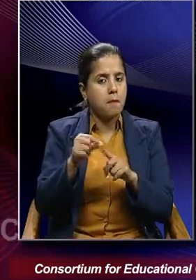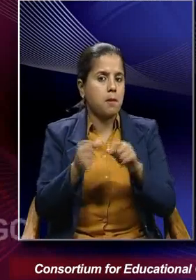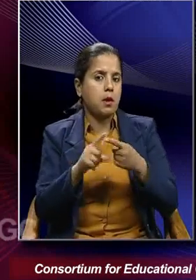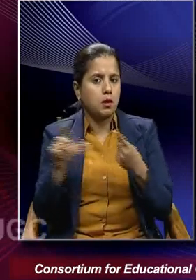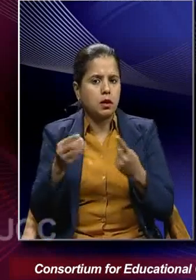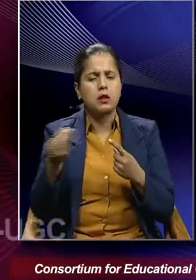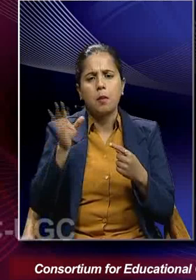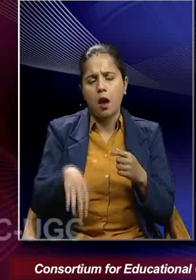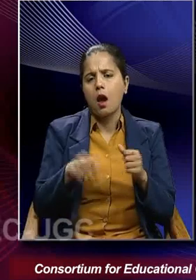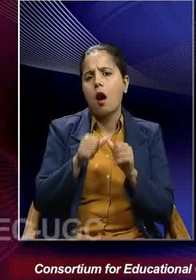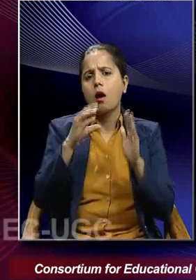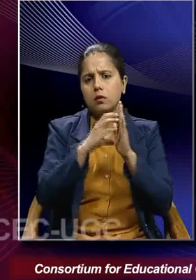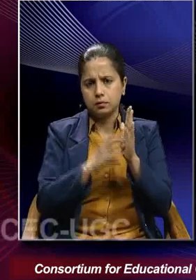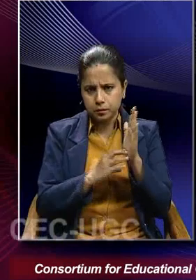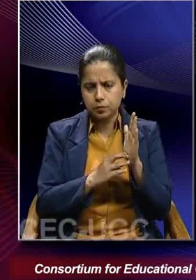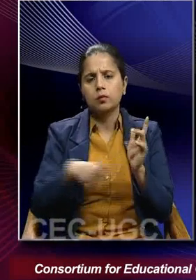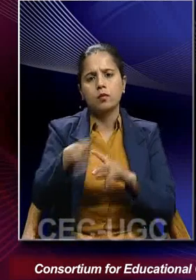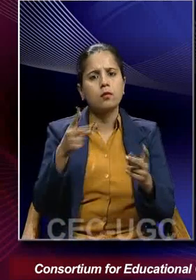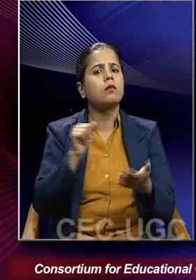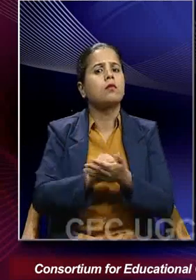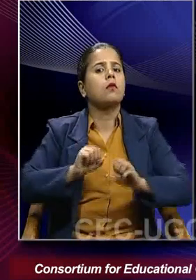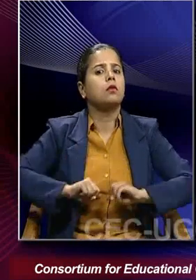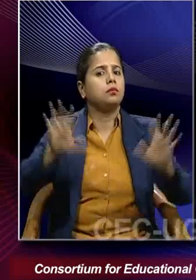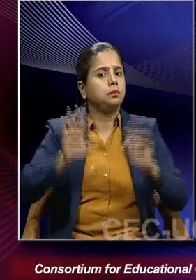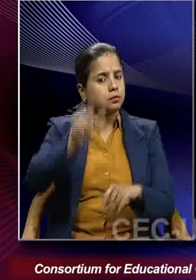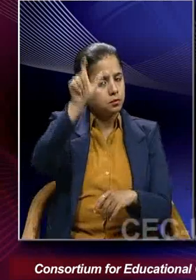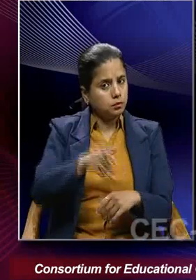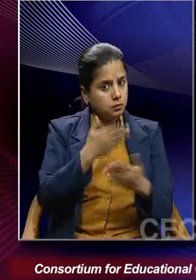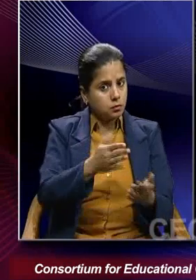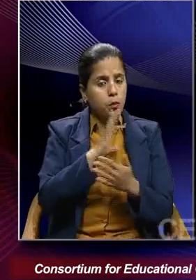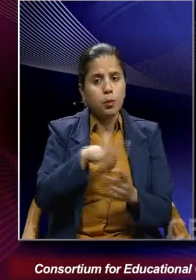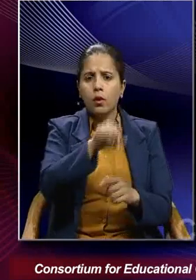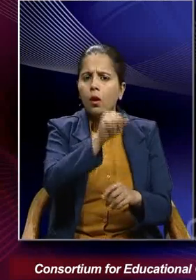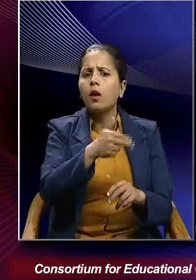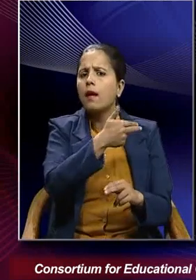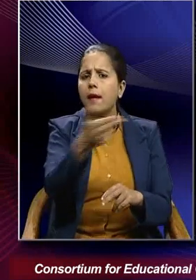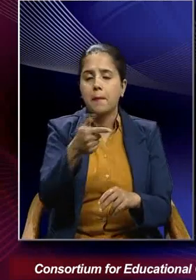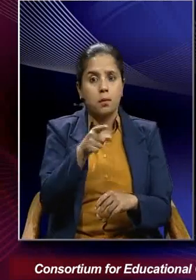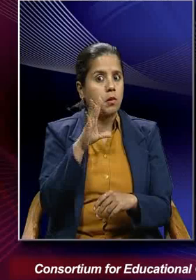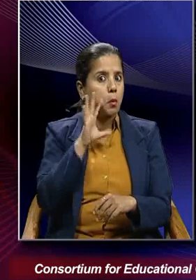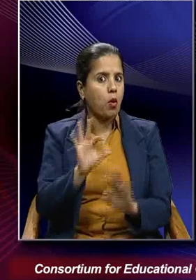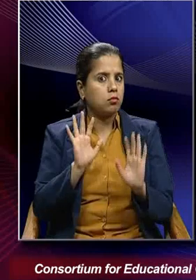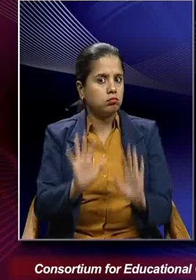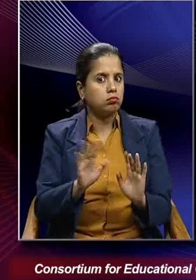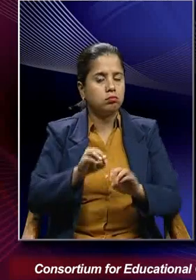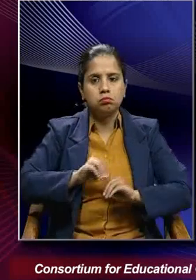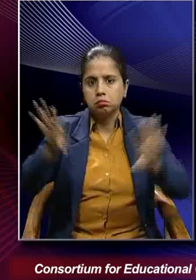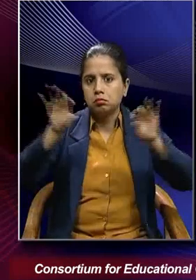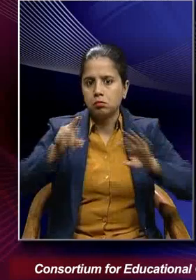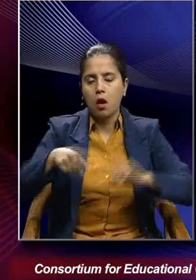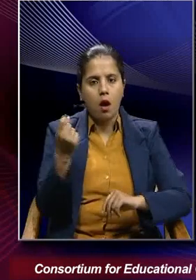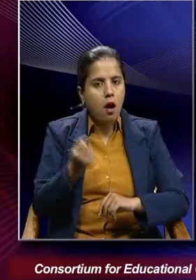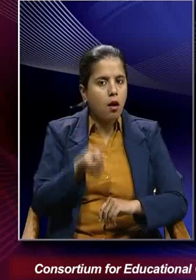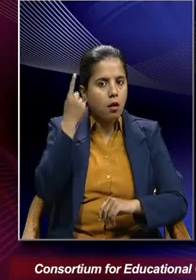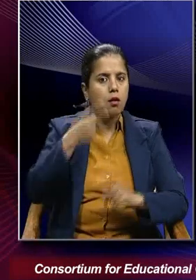of the articles which have been published on him, all of them, they have played an important role in terms of